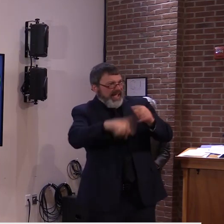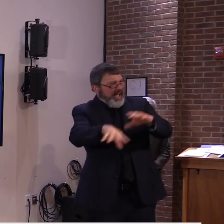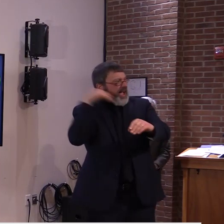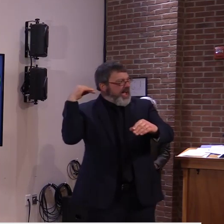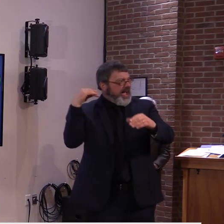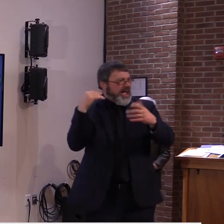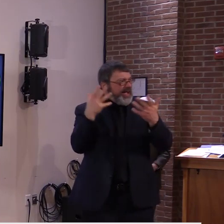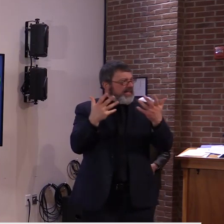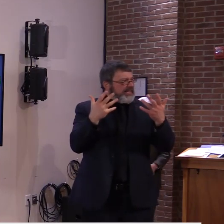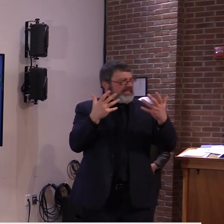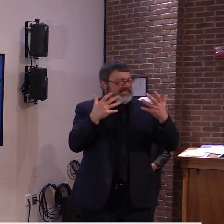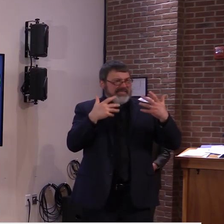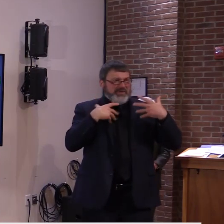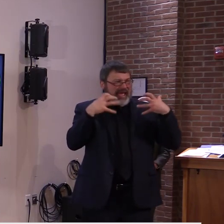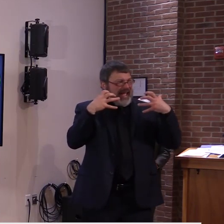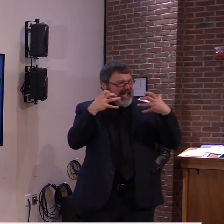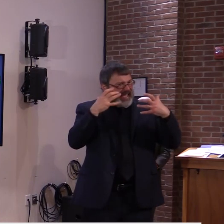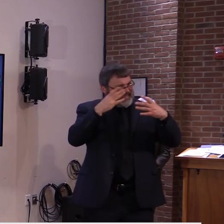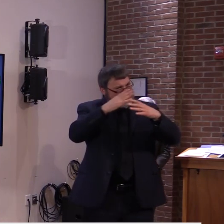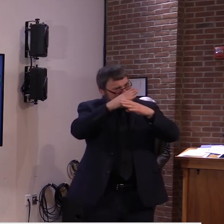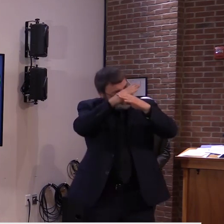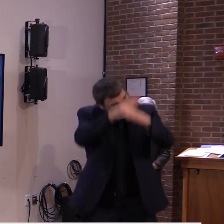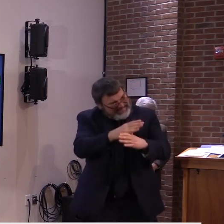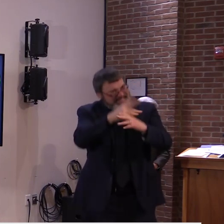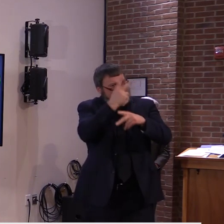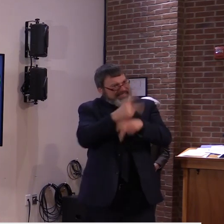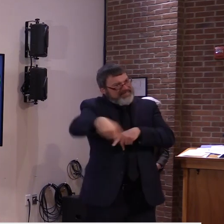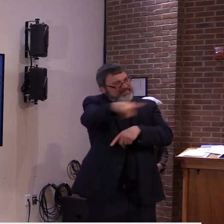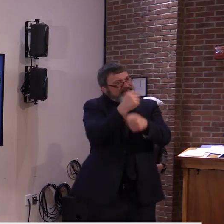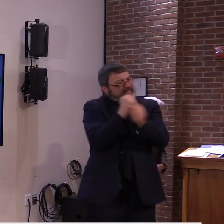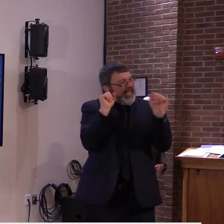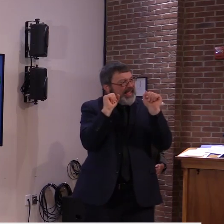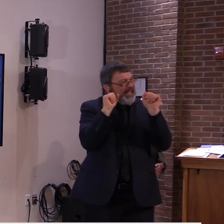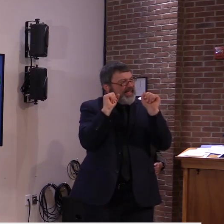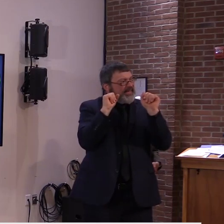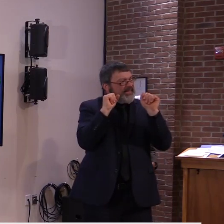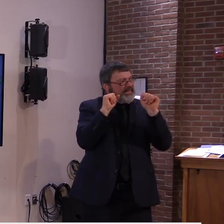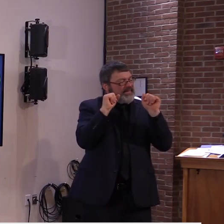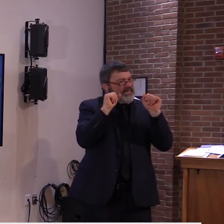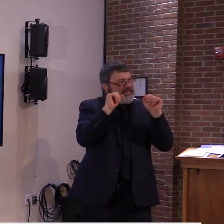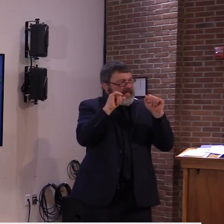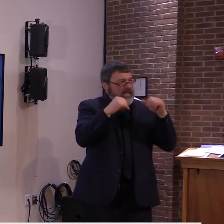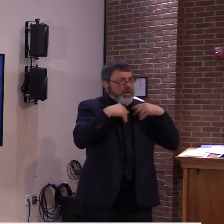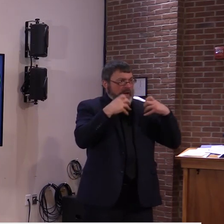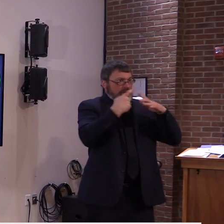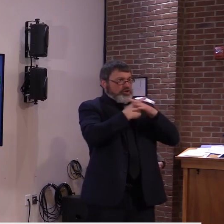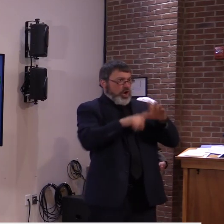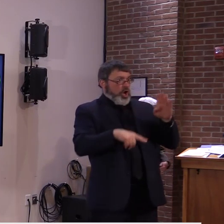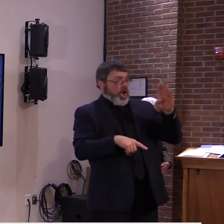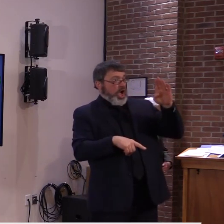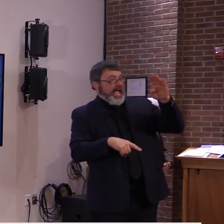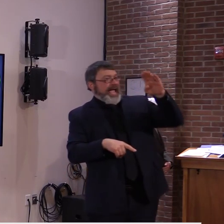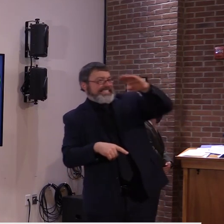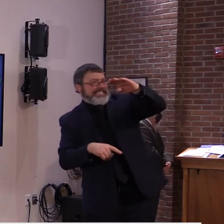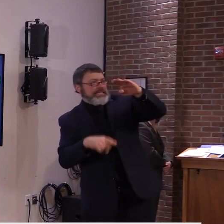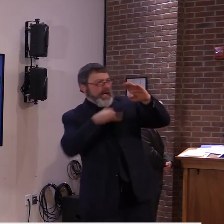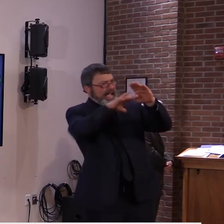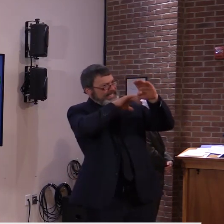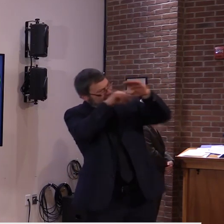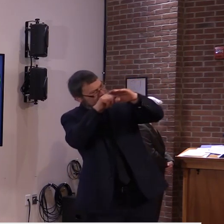travel will help bring the spread down, or even to a halt. As with Thanksgiving, the CDC is now